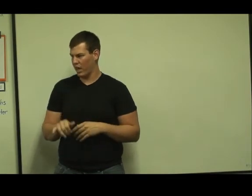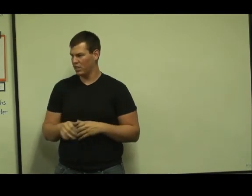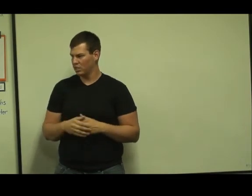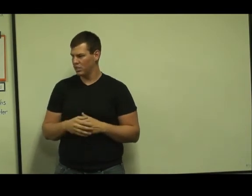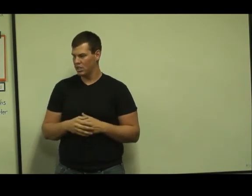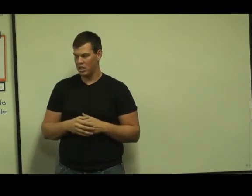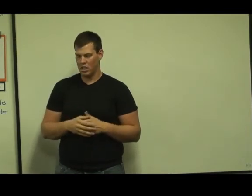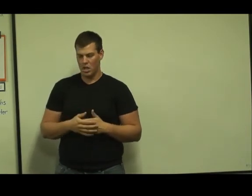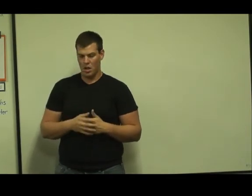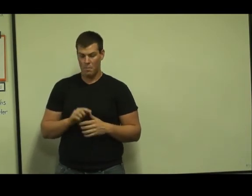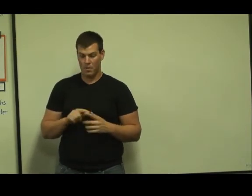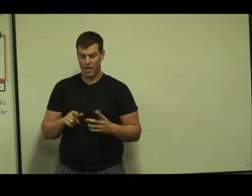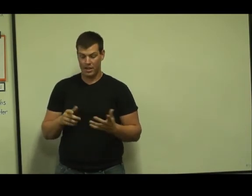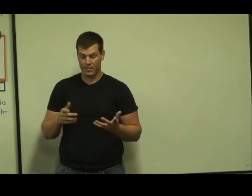that. But